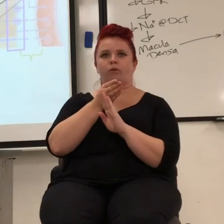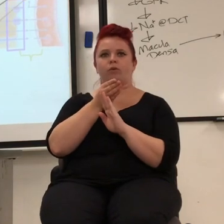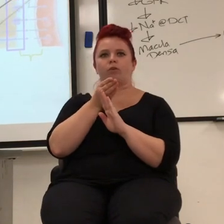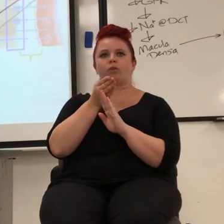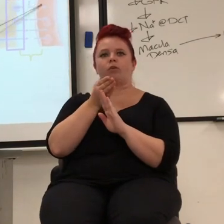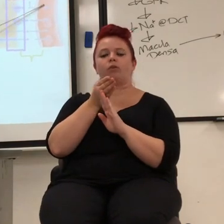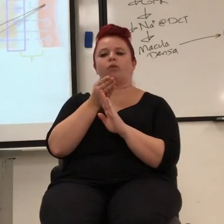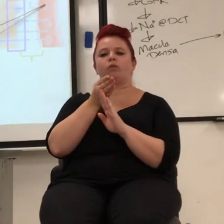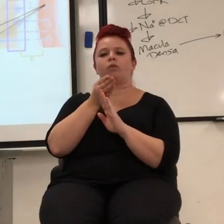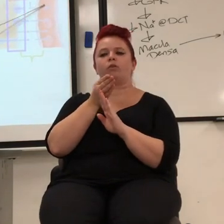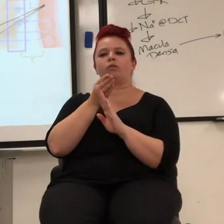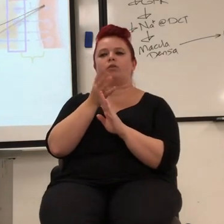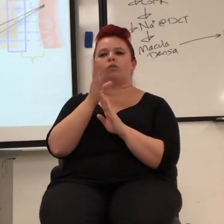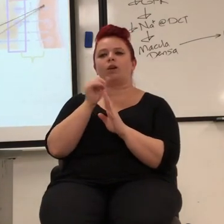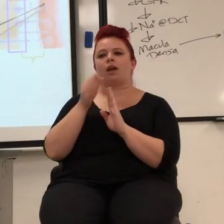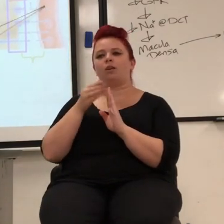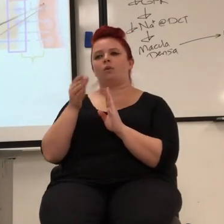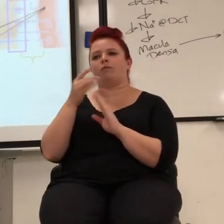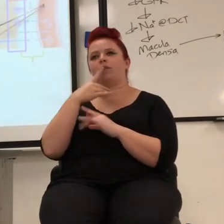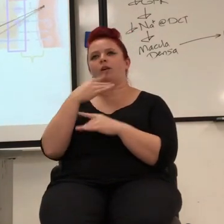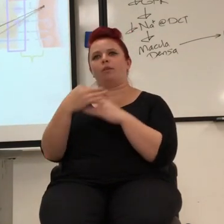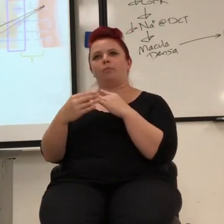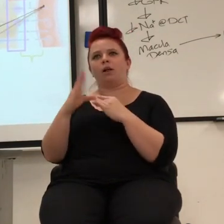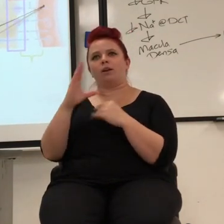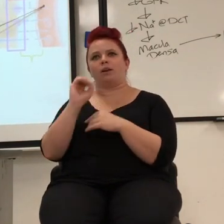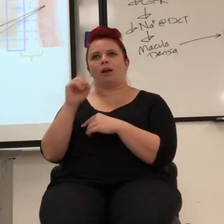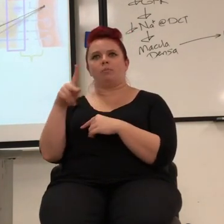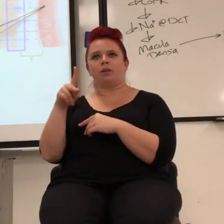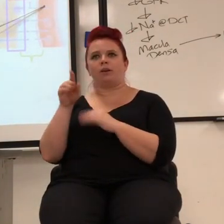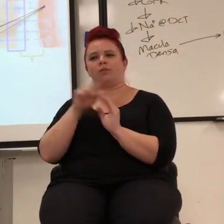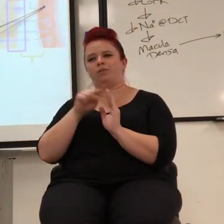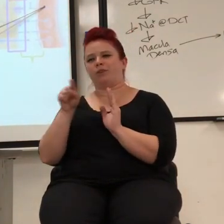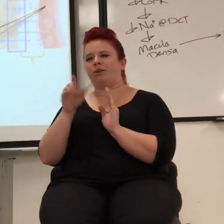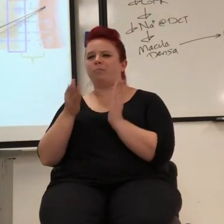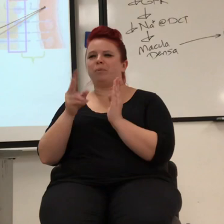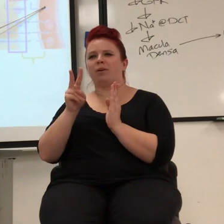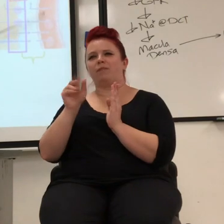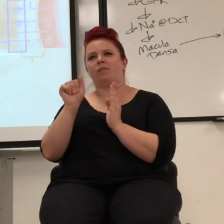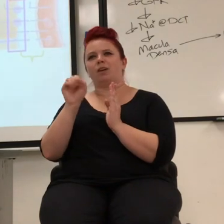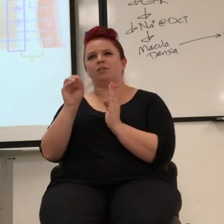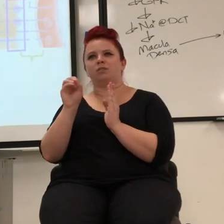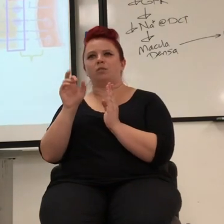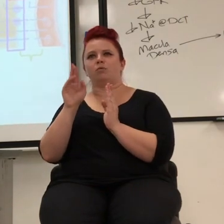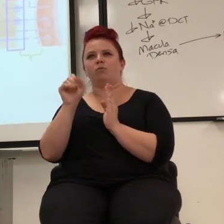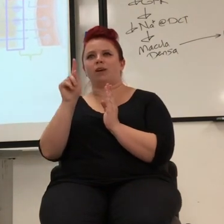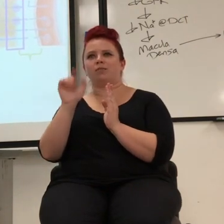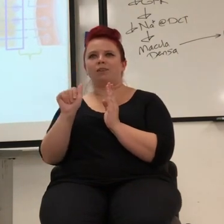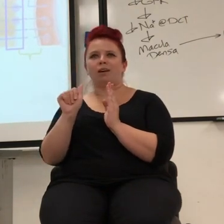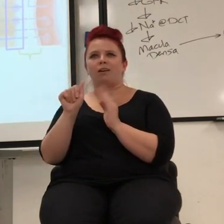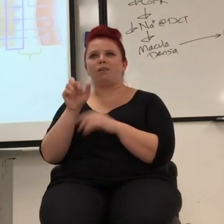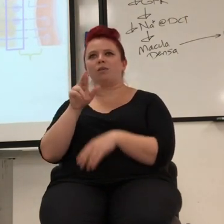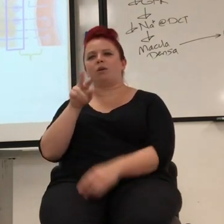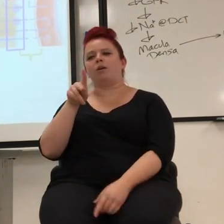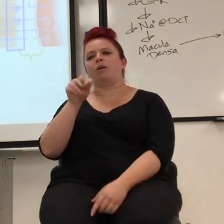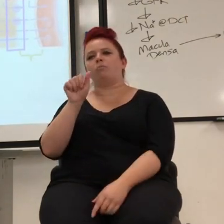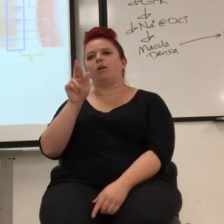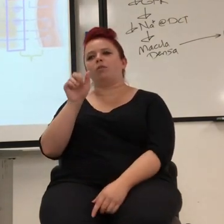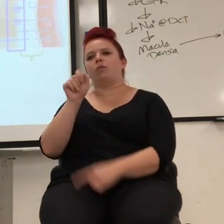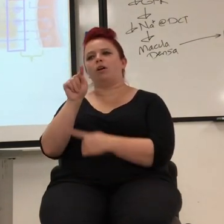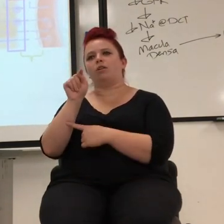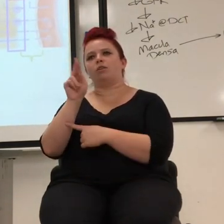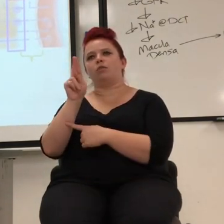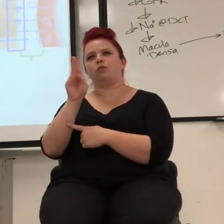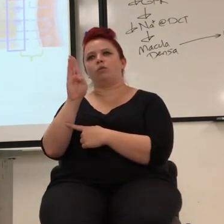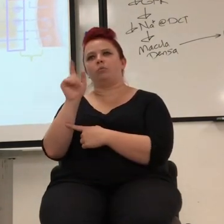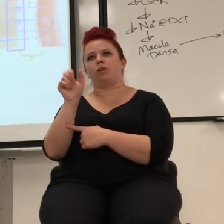have a blood capillary on the other one, maybe vasorecta or paratubular capillary. And we like to